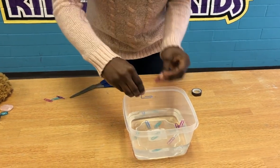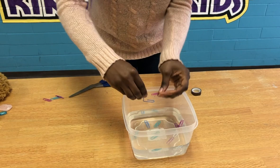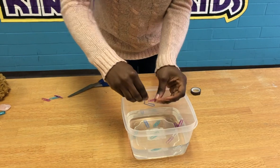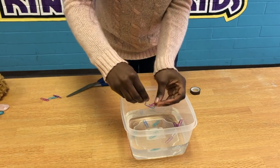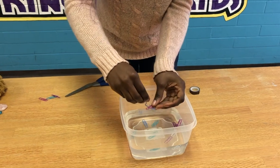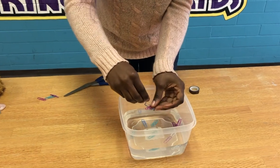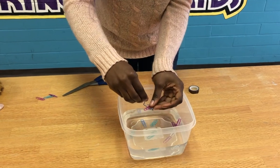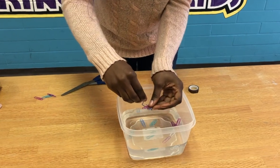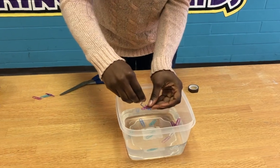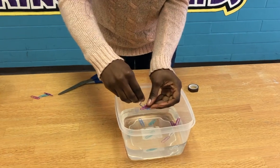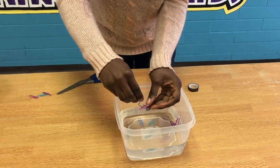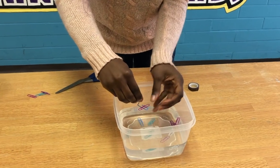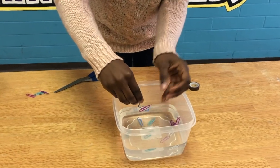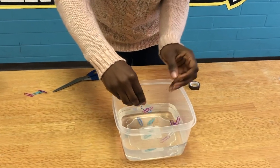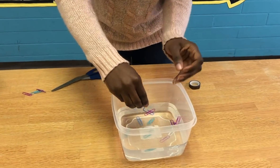We can be faithful